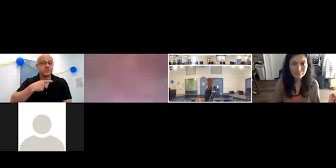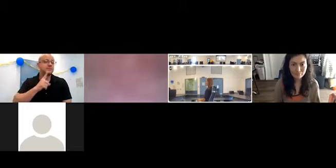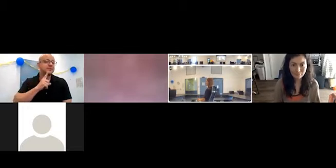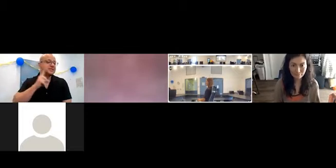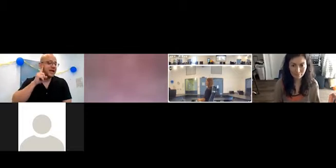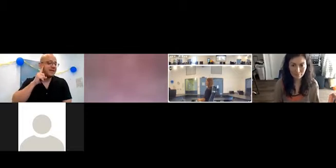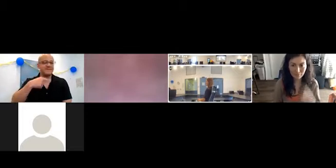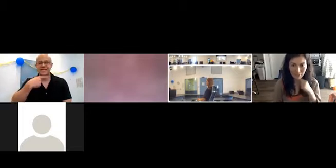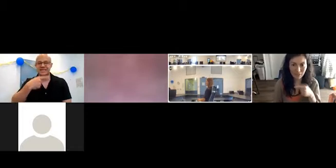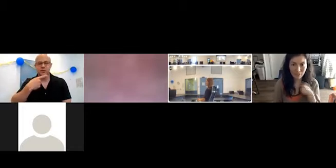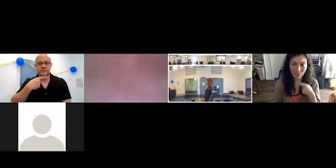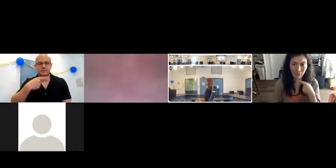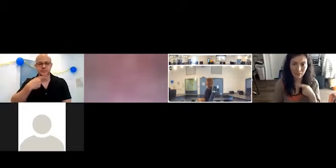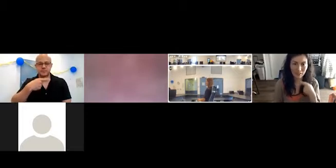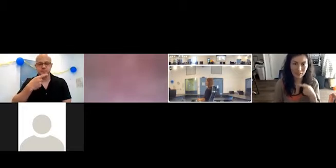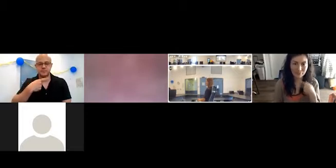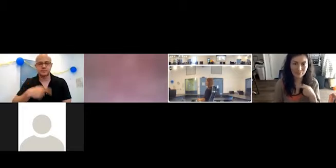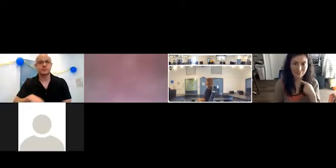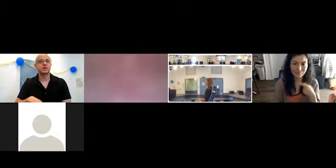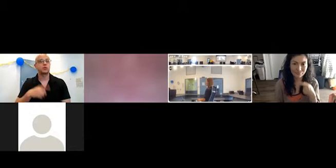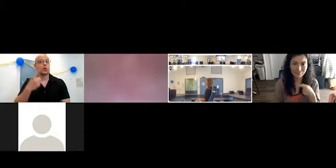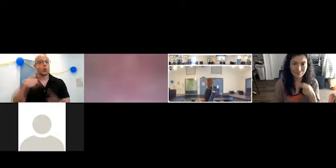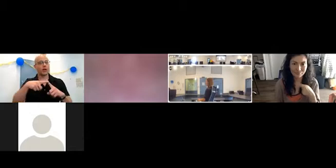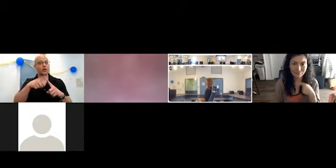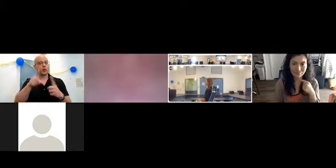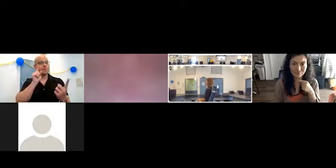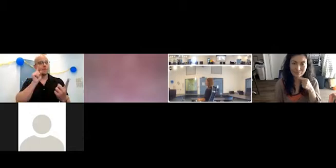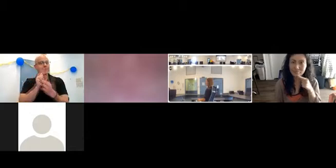H-E-A-R-I-N-G, hearing. Deaf, hearing.